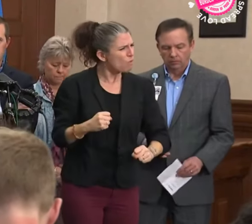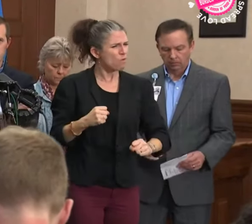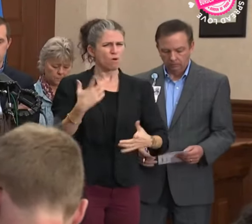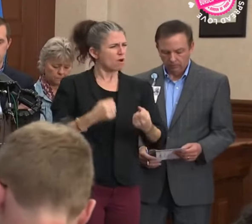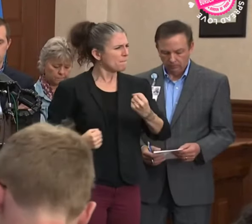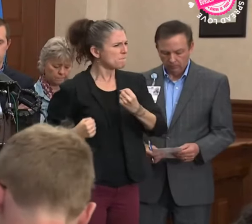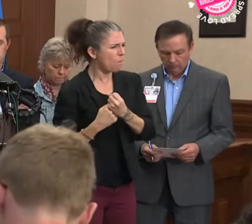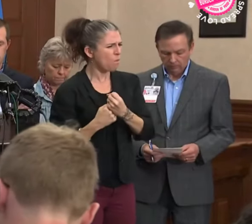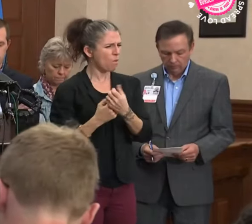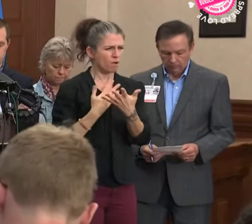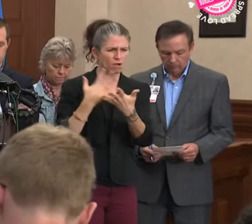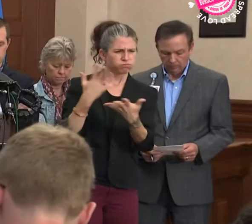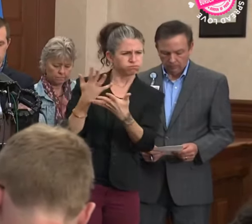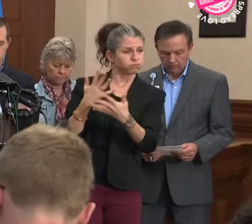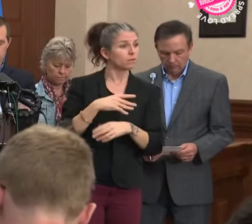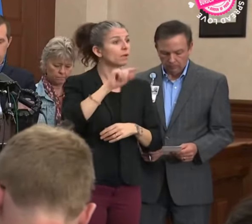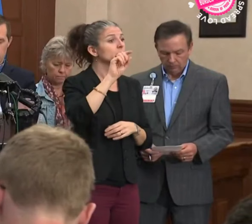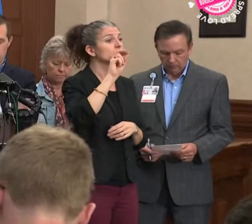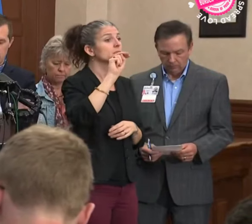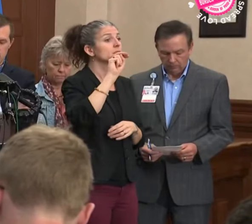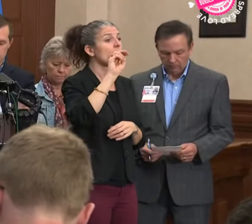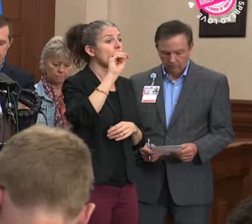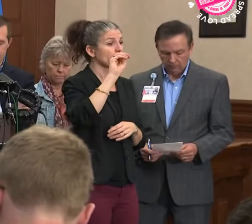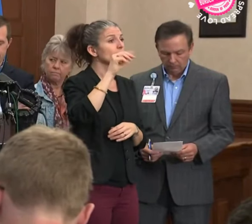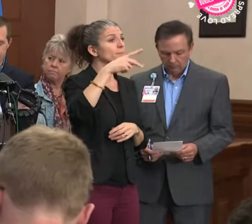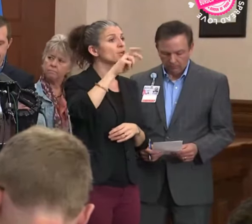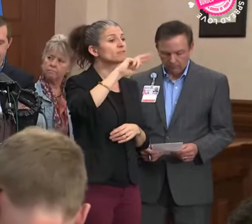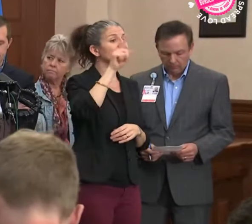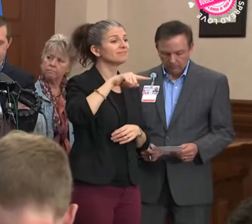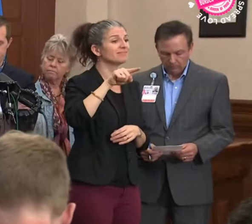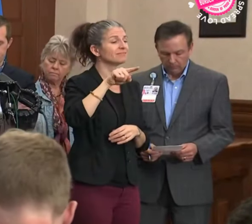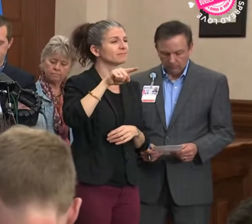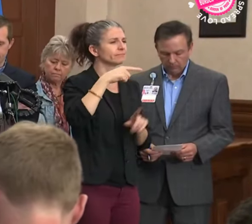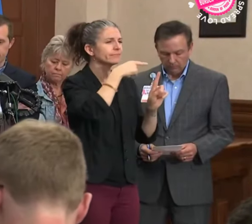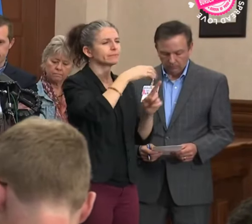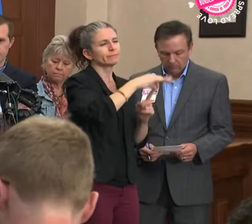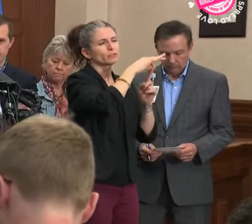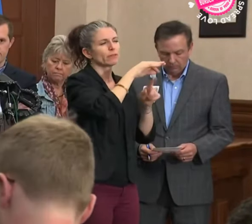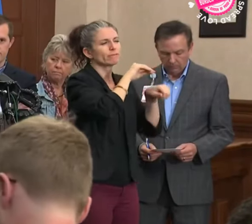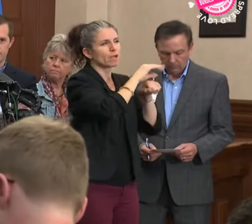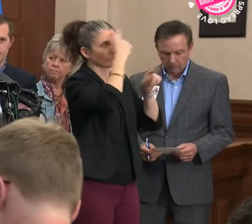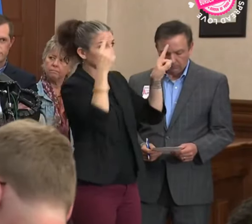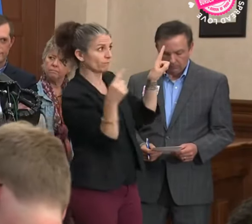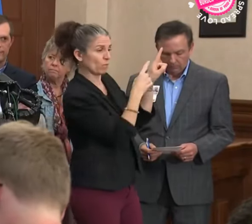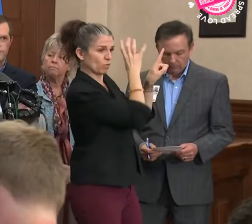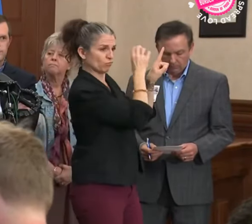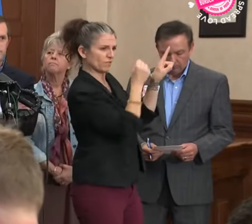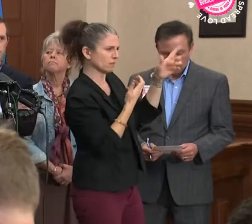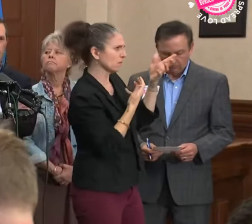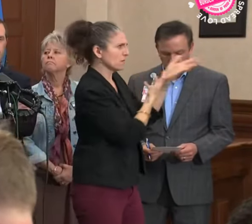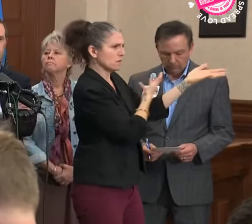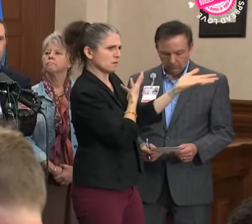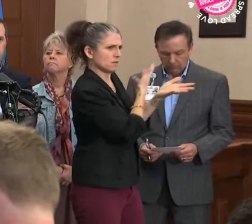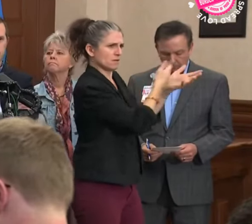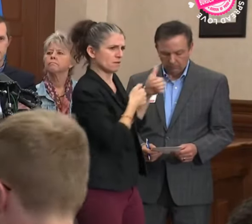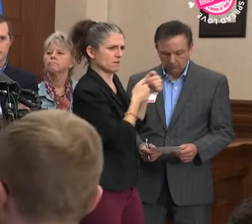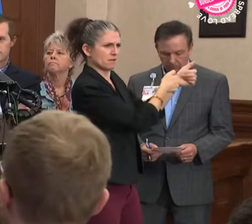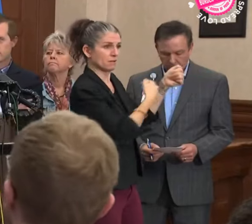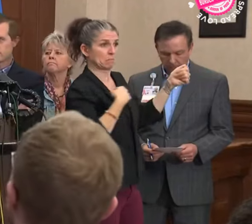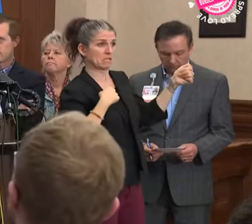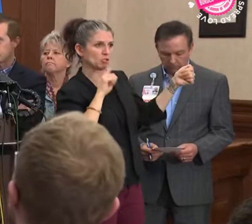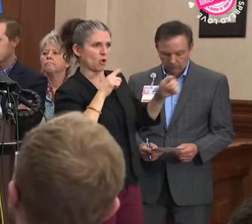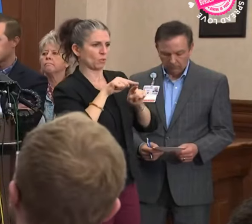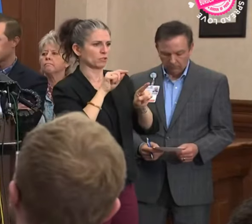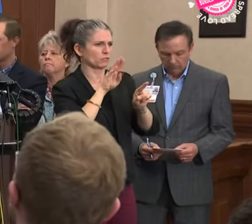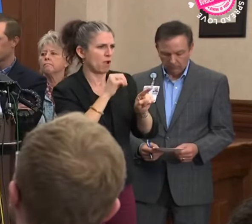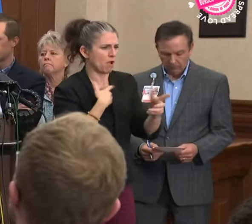Perez, who is a special advisor to the president throughout the night, texted me back and forth, what do you need?